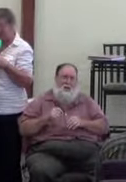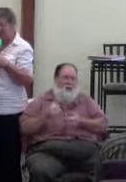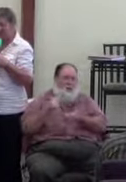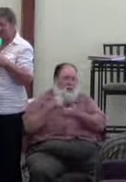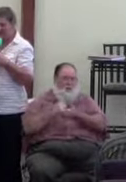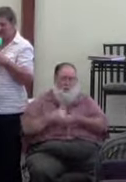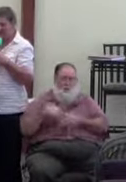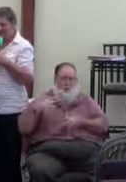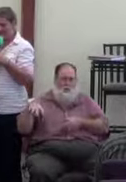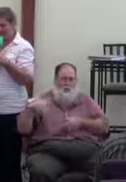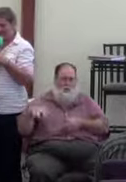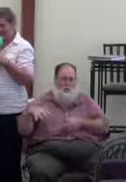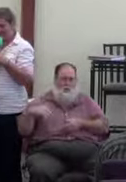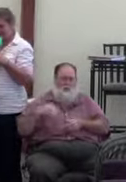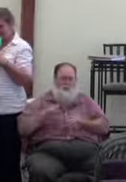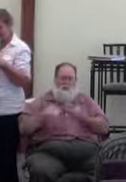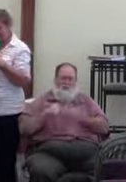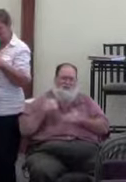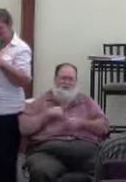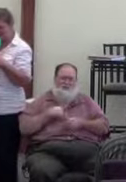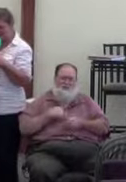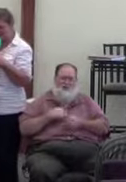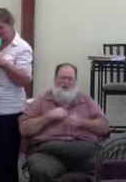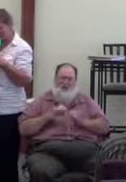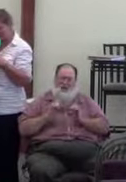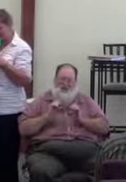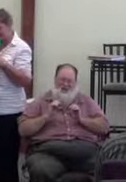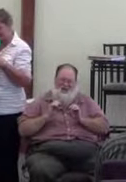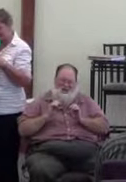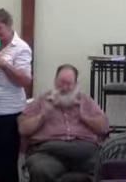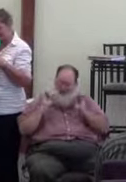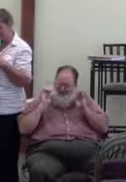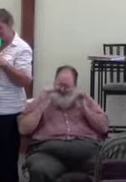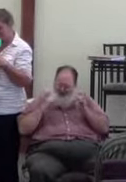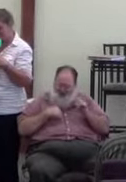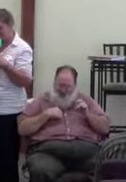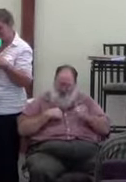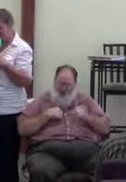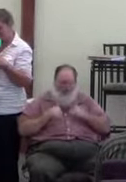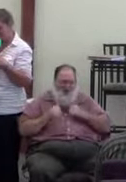of us. Oh, I hate this that I act like this, but anyway,